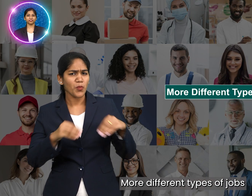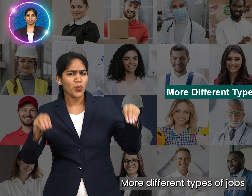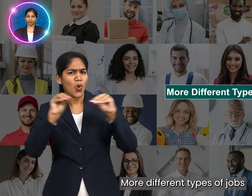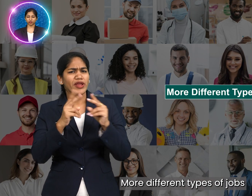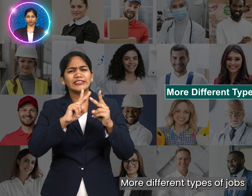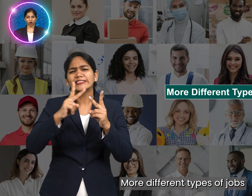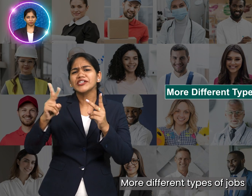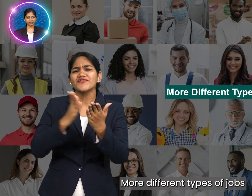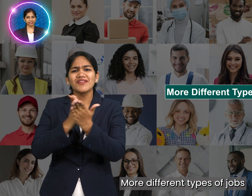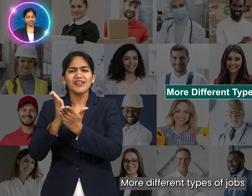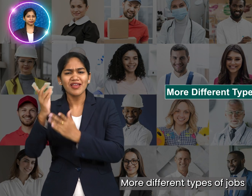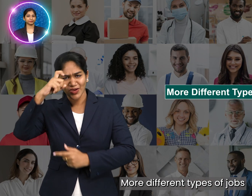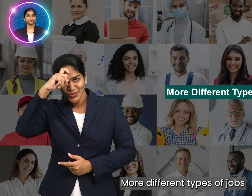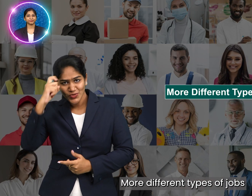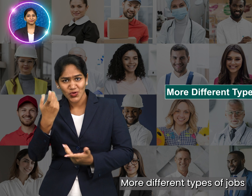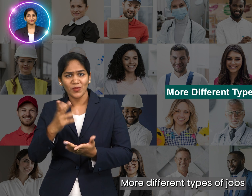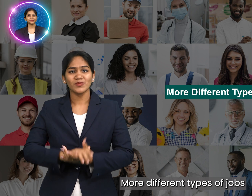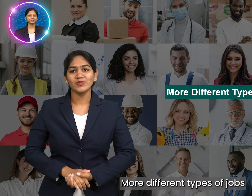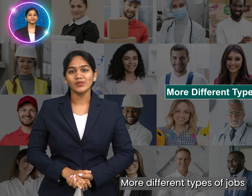More different types of jobs.